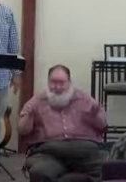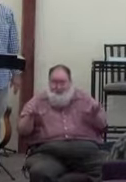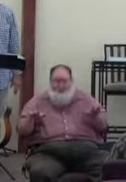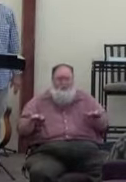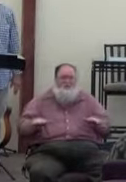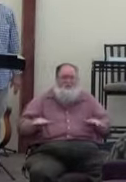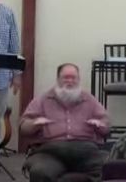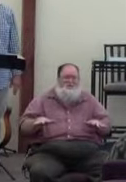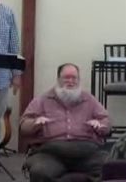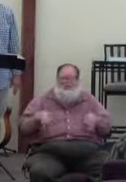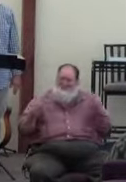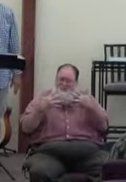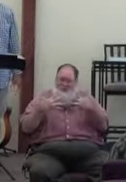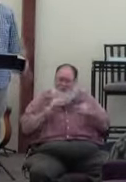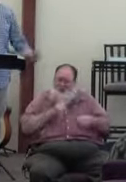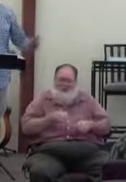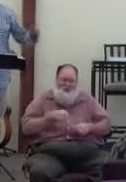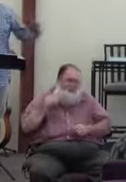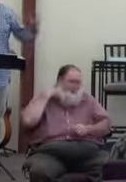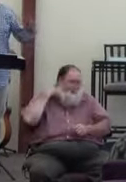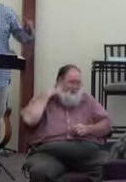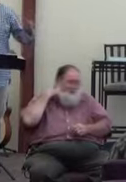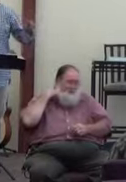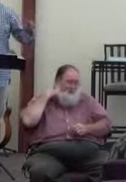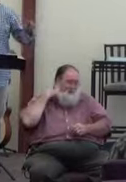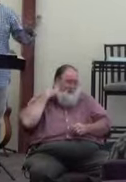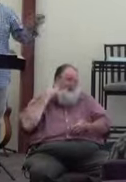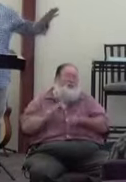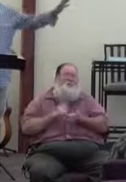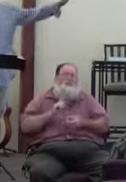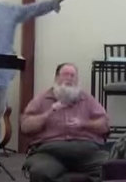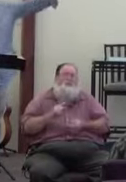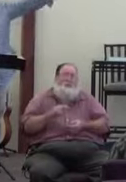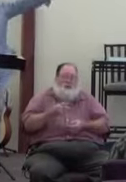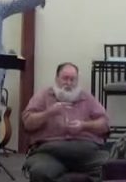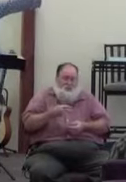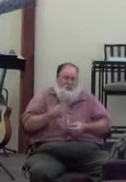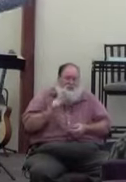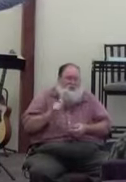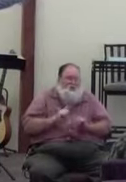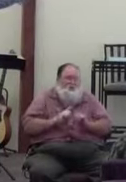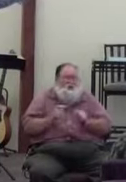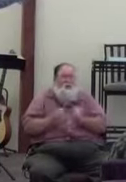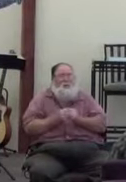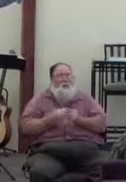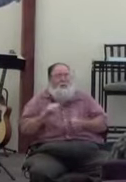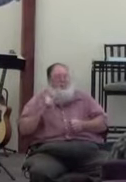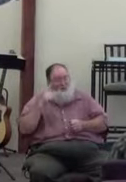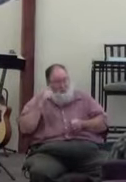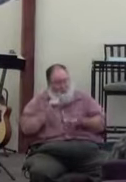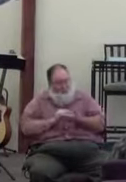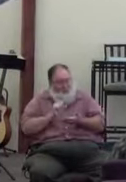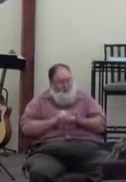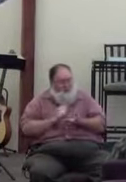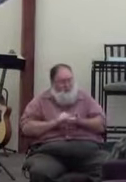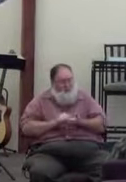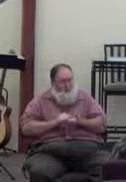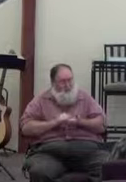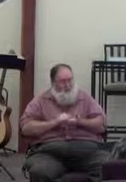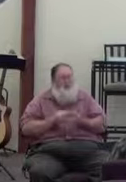never feared. And that's where you and I have to get with this gospel, this message of Jesus Christ. It's by